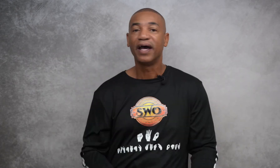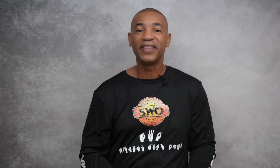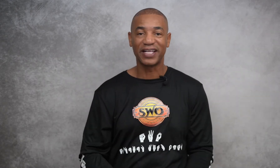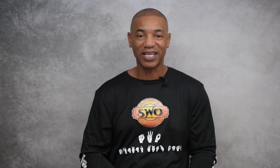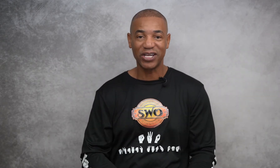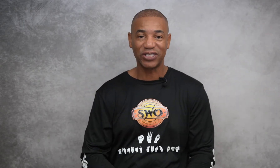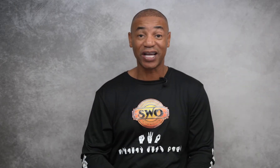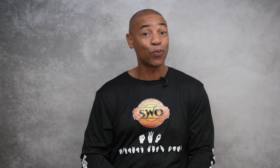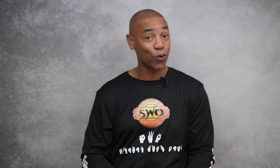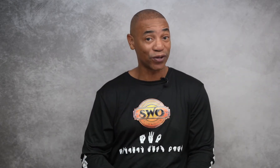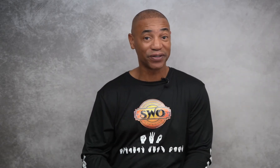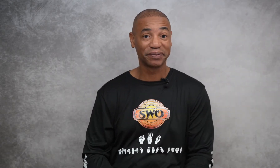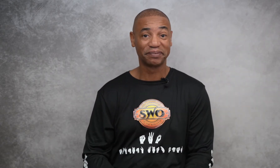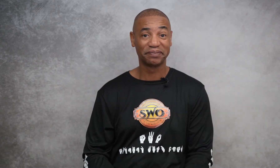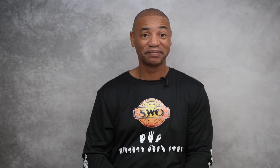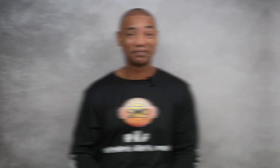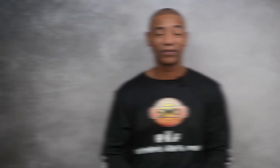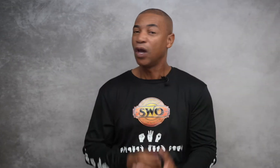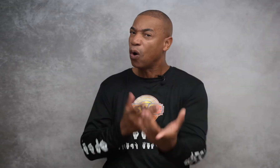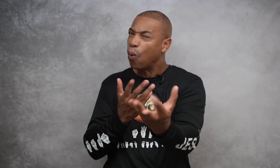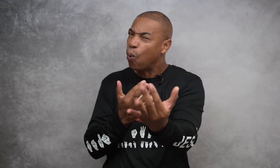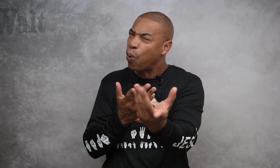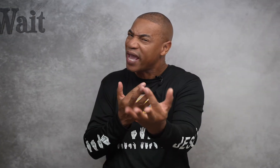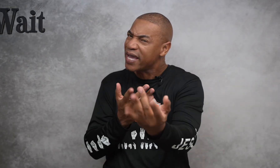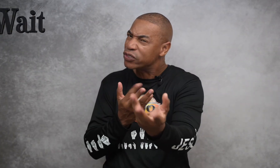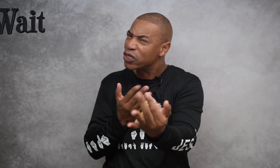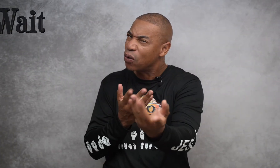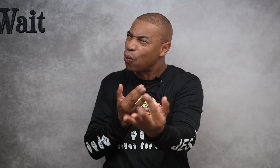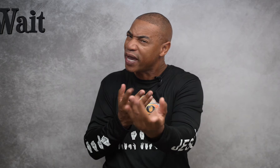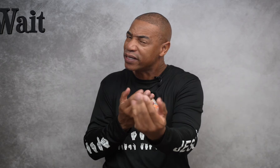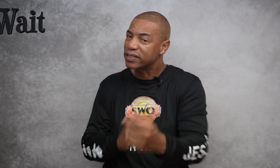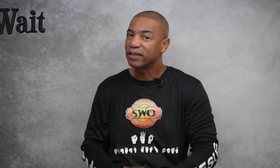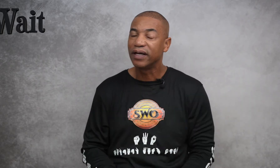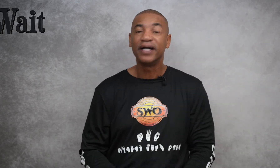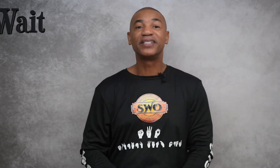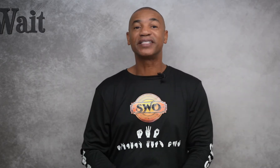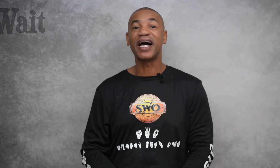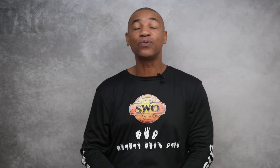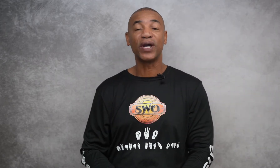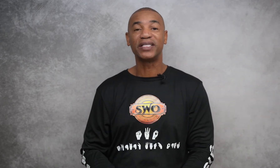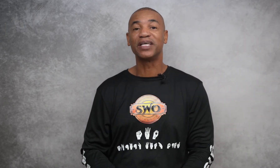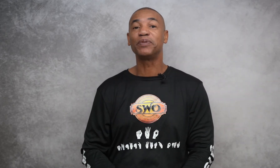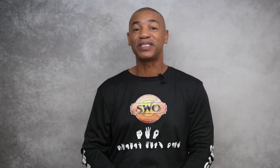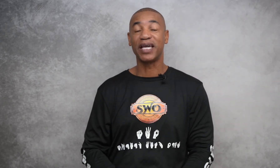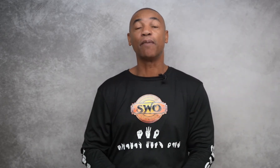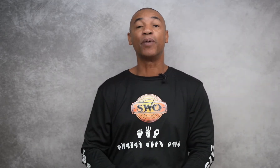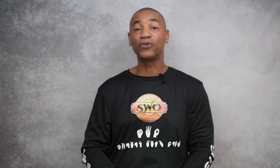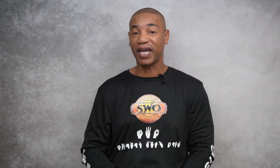That is how you sign water. Wait. To sign wait, simply take both